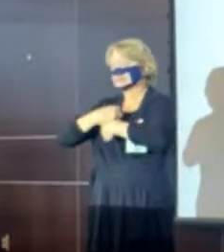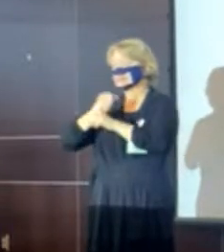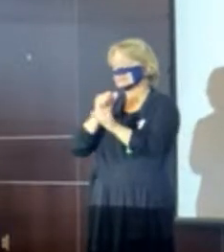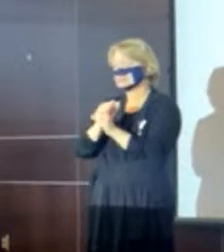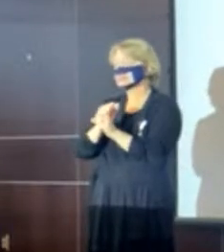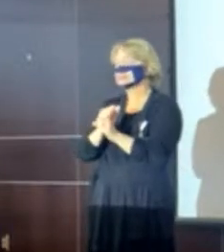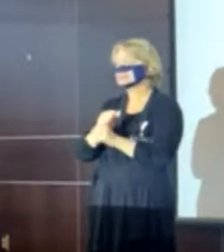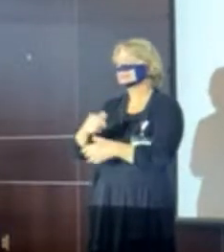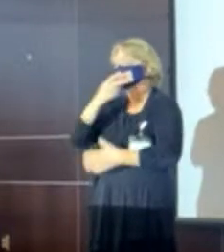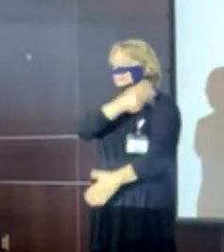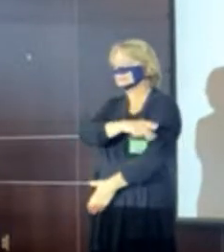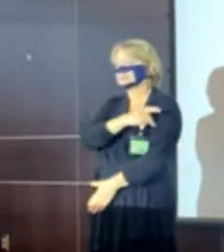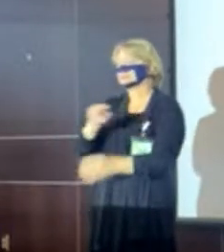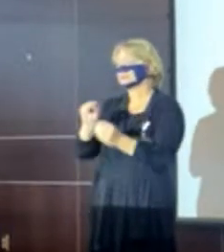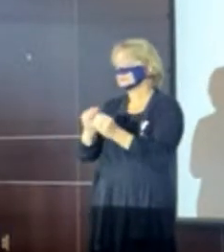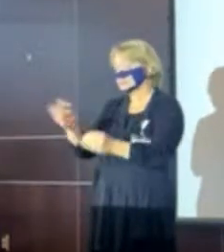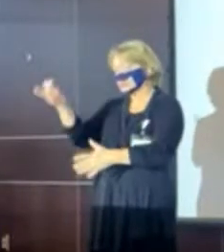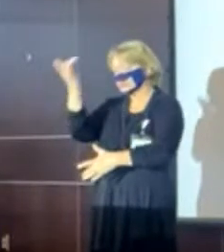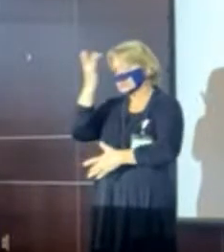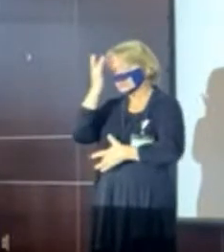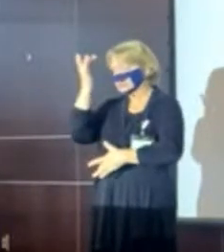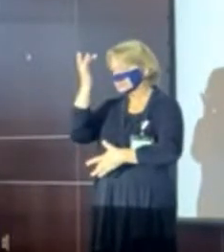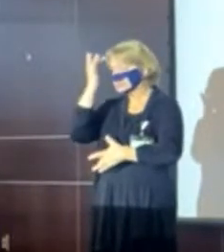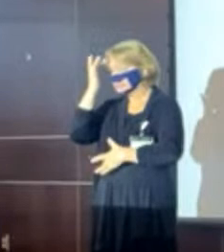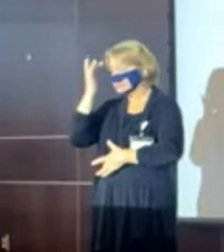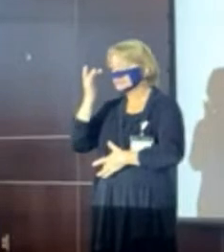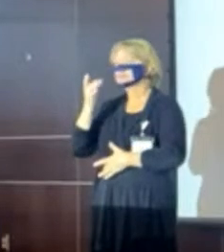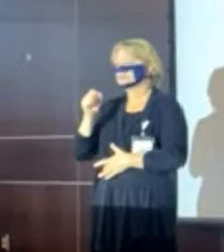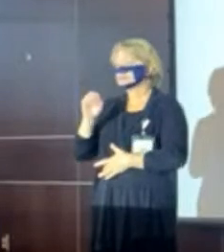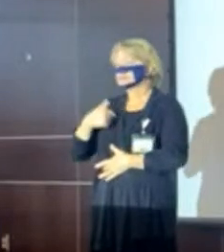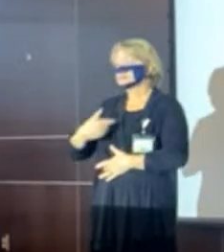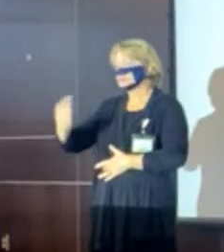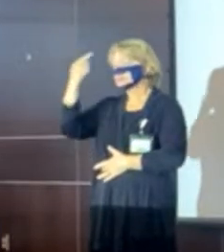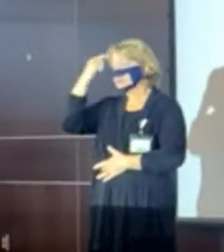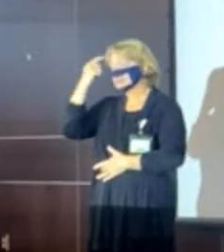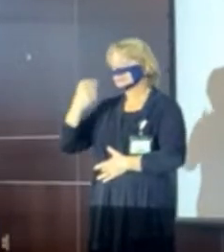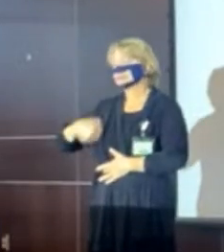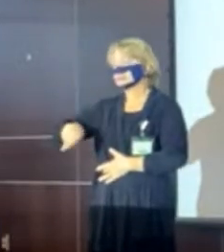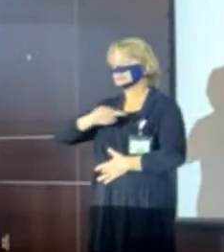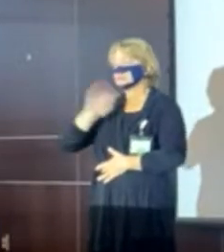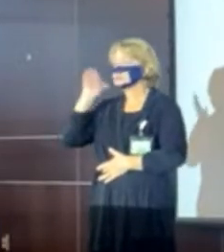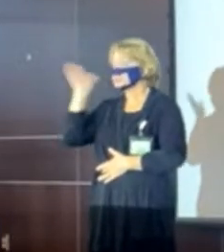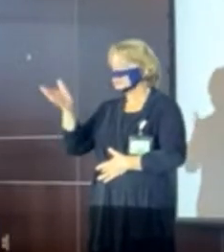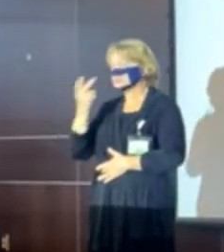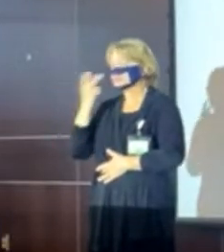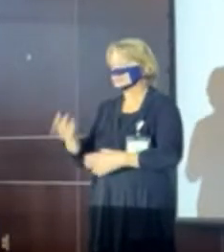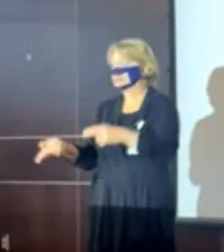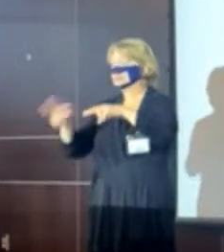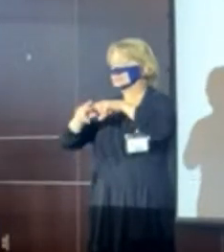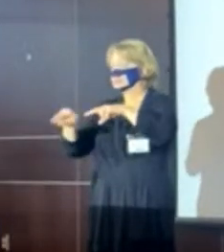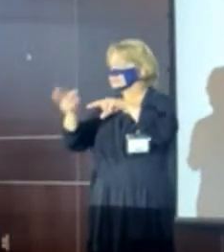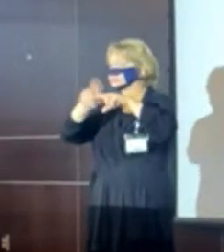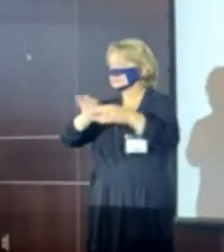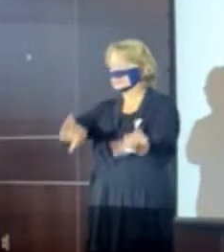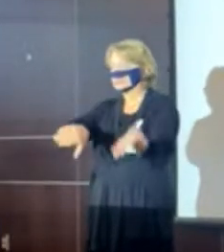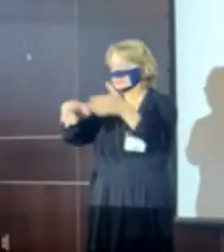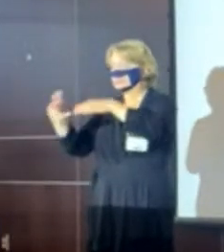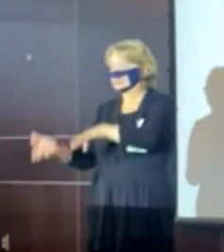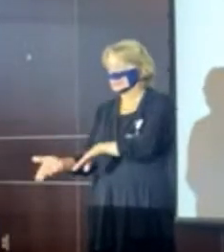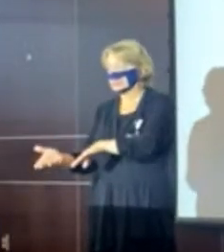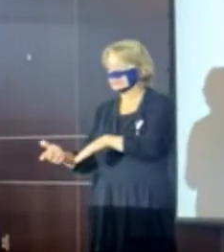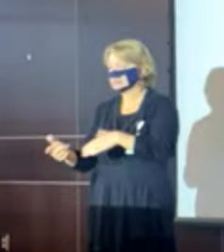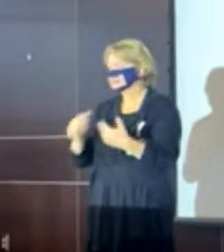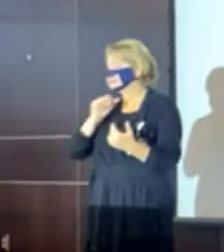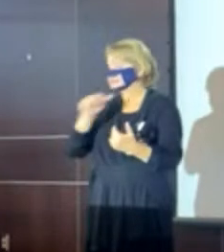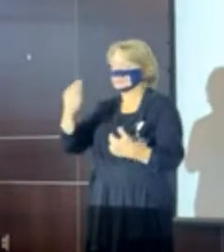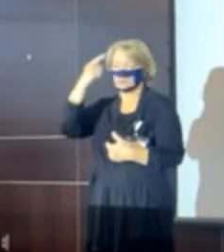sicker patient in the facilities, and so I think we are going to continue to see an increase in deaths. So I don't think we hit that peak yet, just because I don't think we've